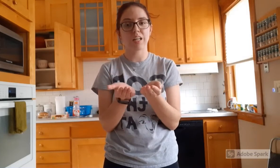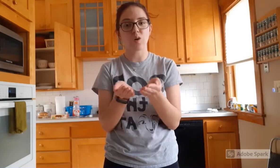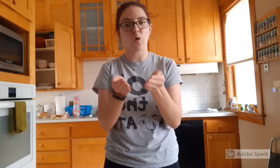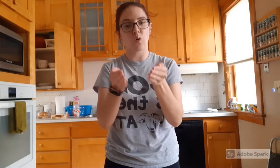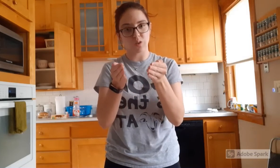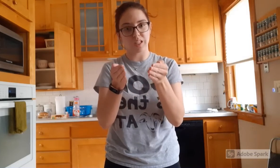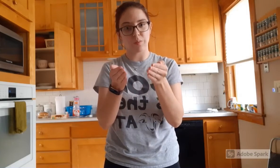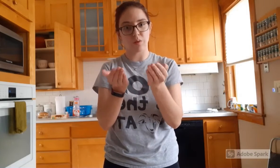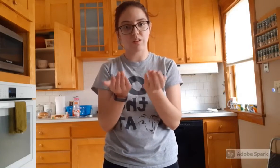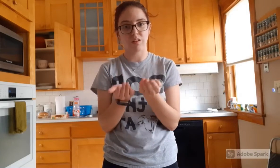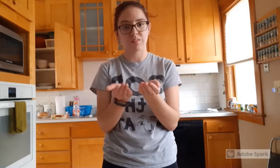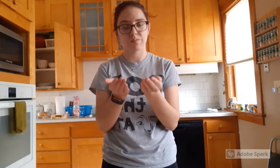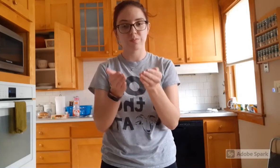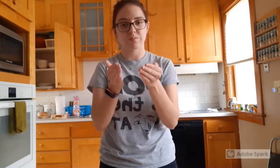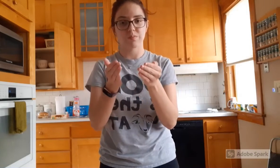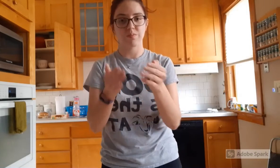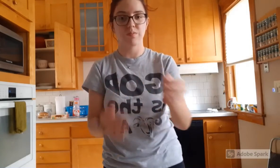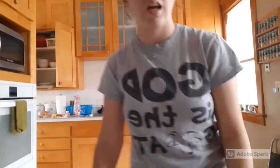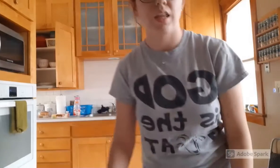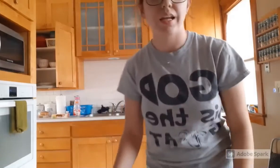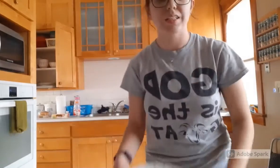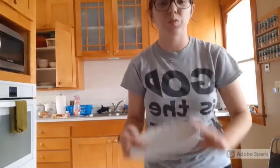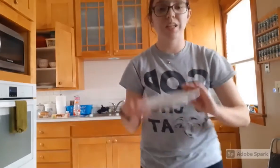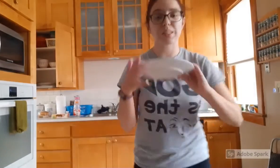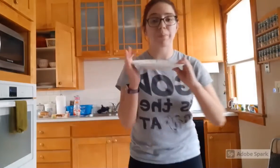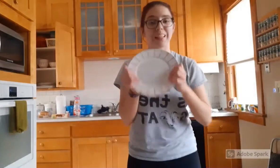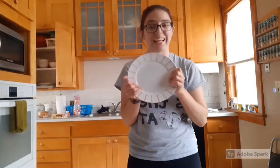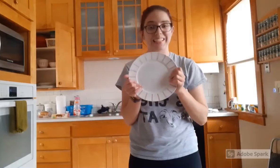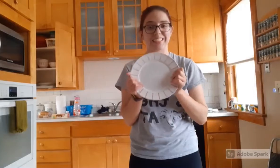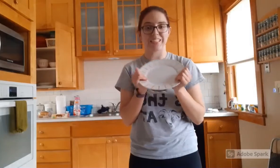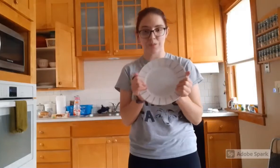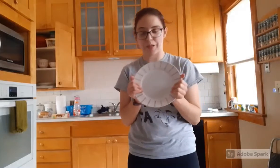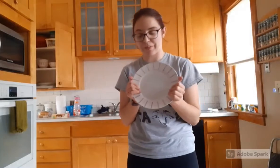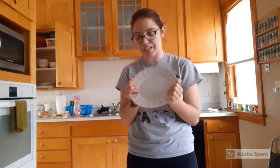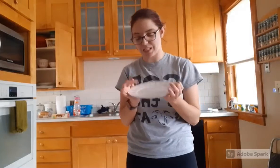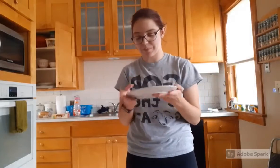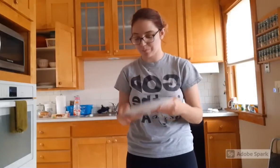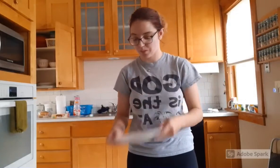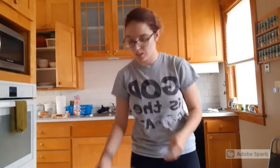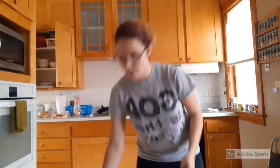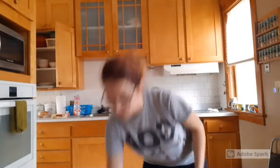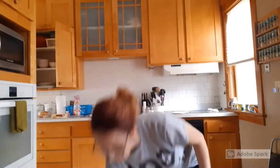you're holding a bowl. The next one is a plate. These are my plates.